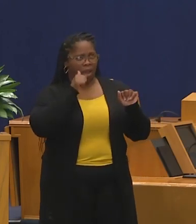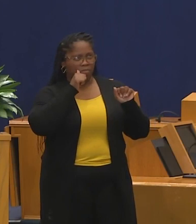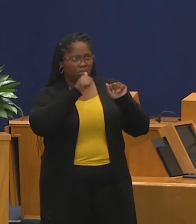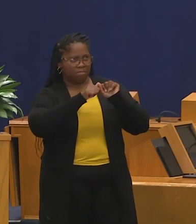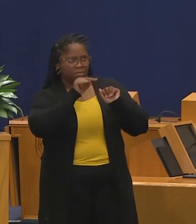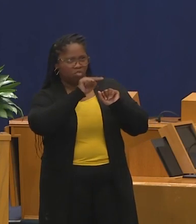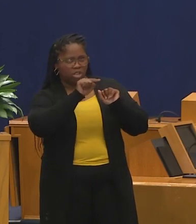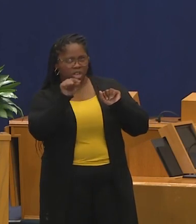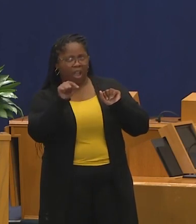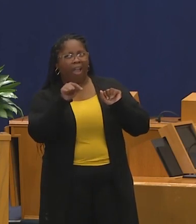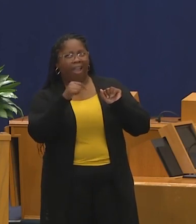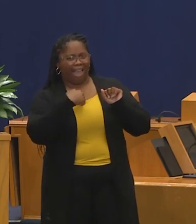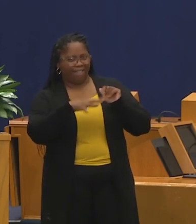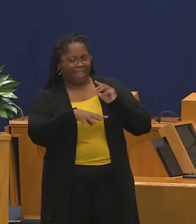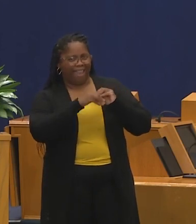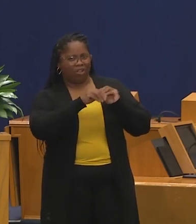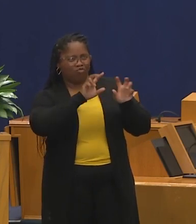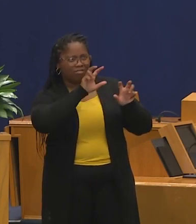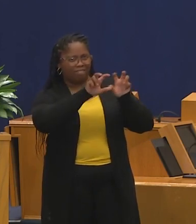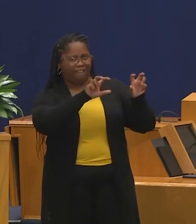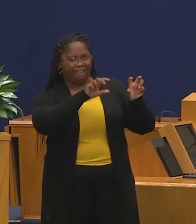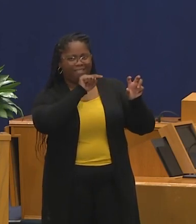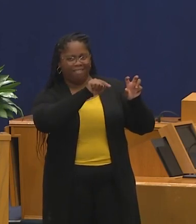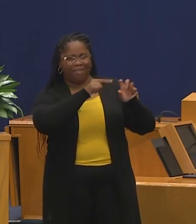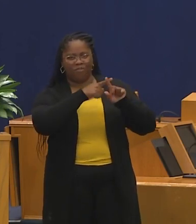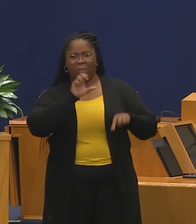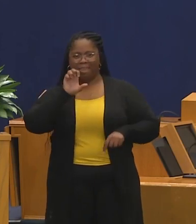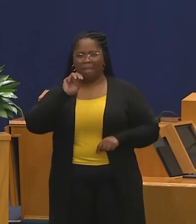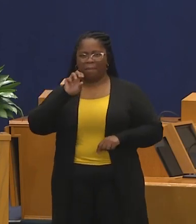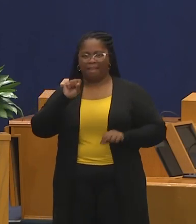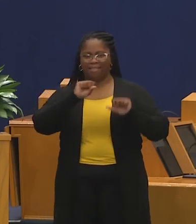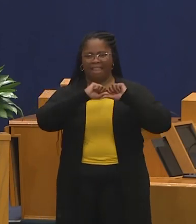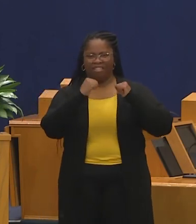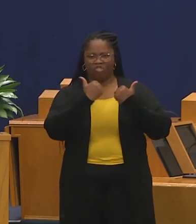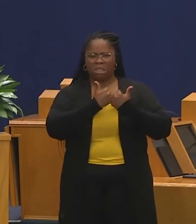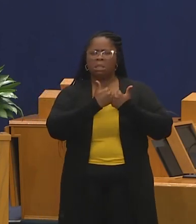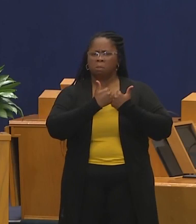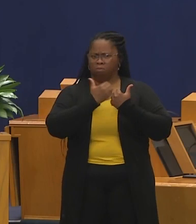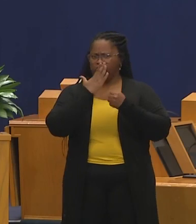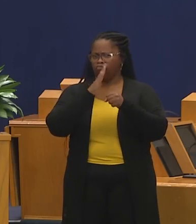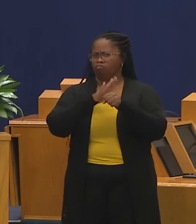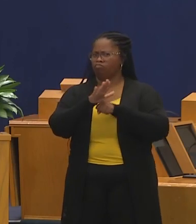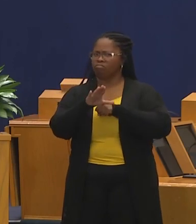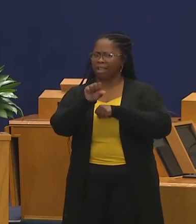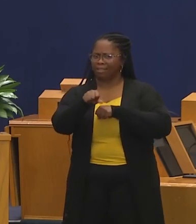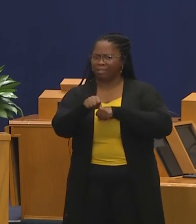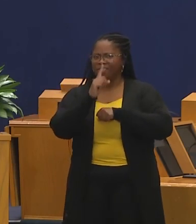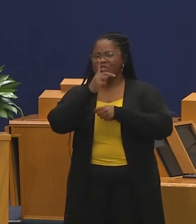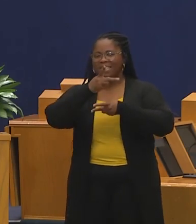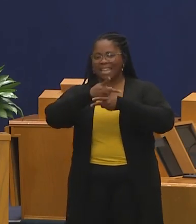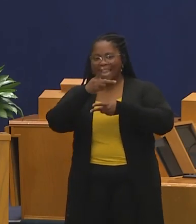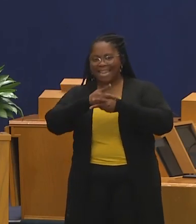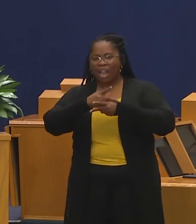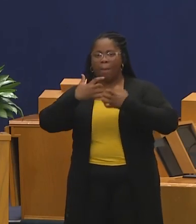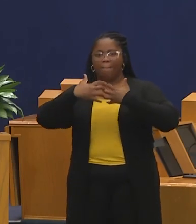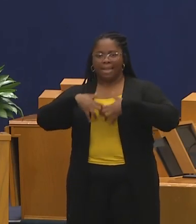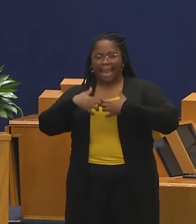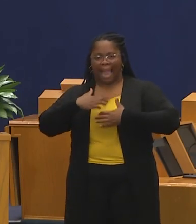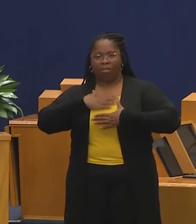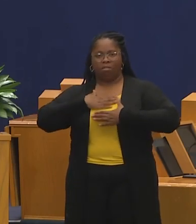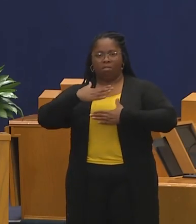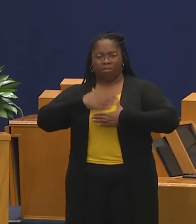the extra stock available in the EMS agency. And that is more than sufficient to be able to take care of the mechanical ventilation